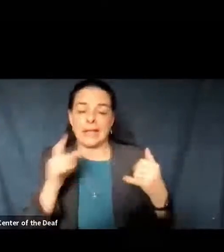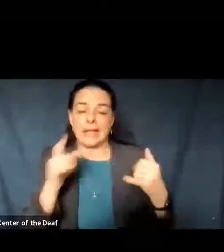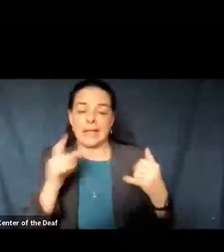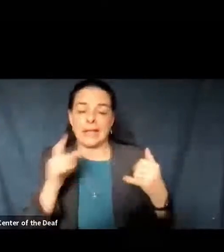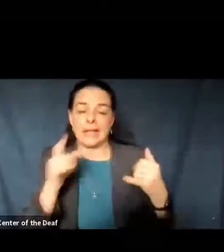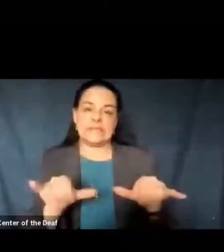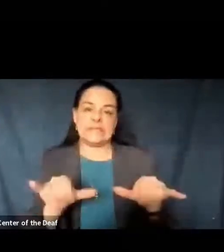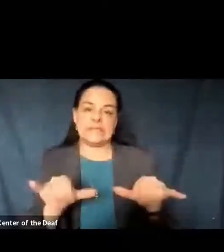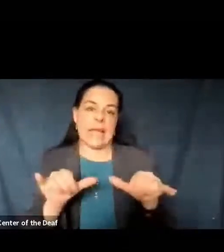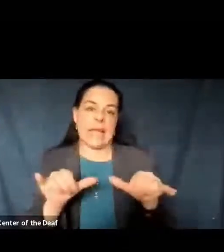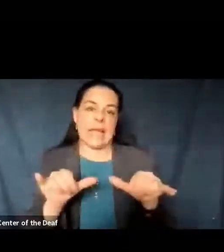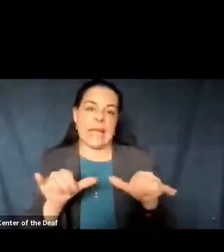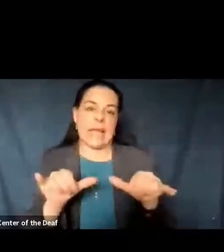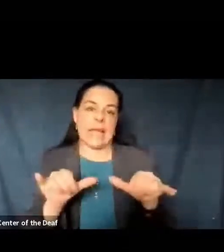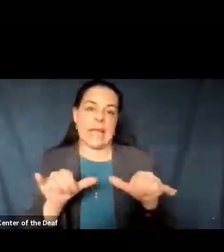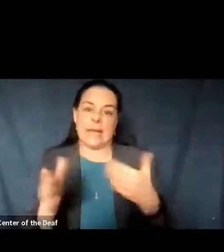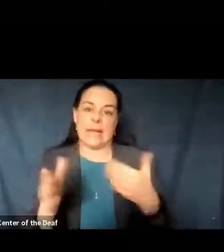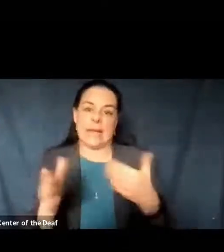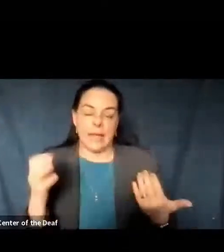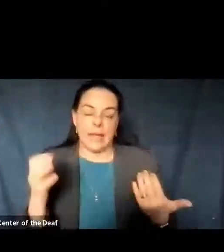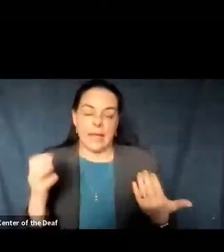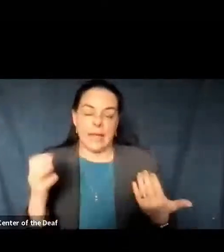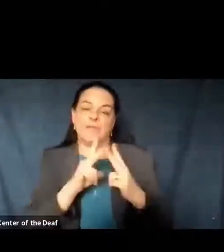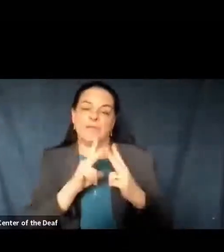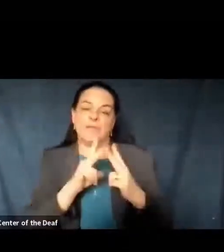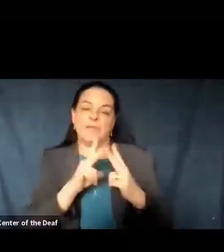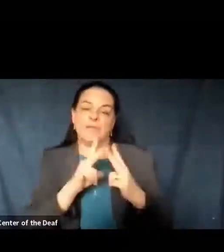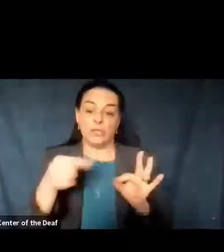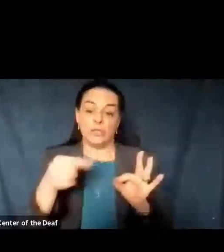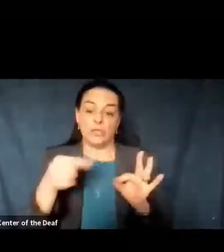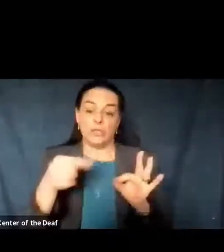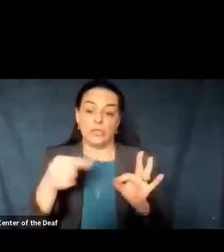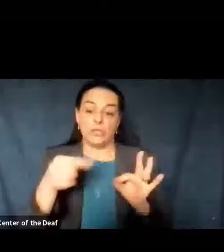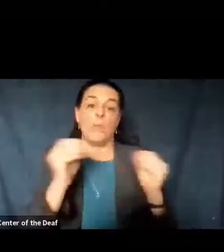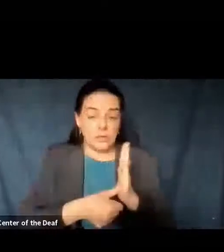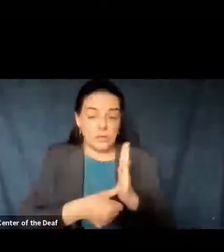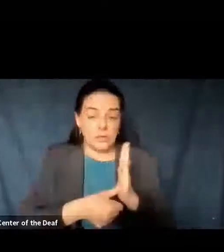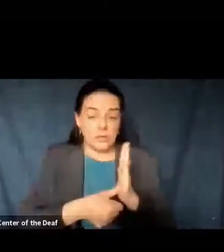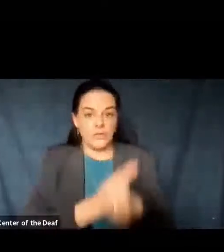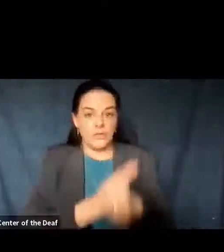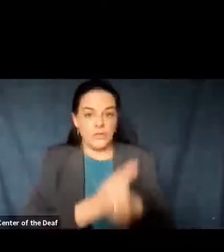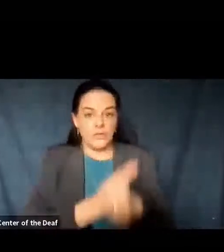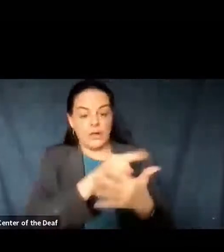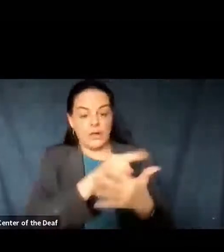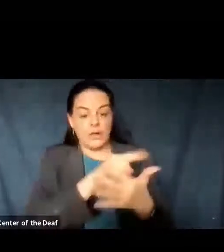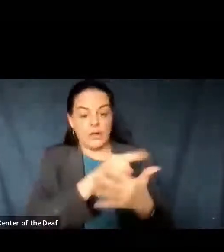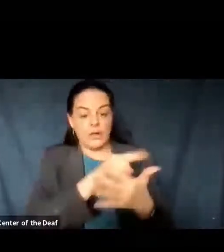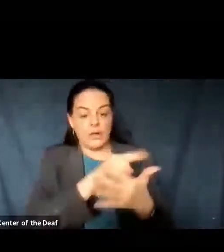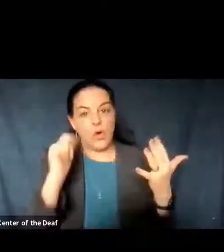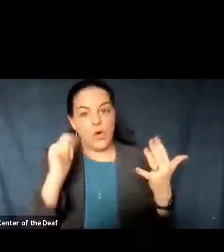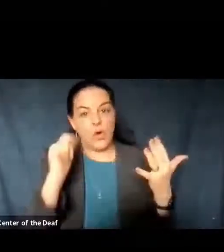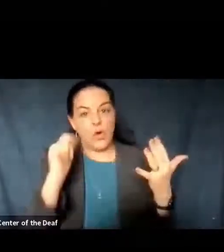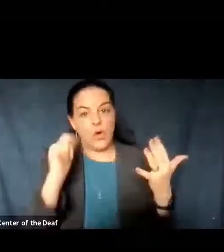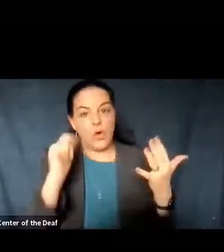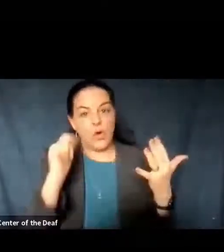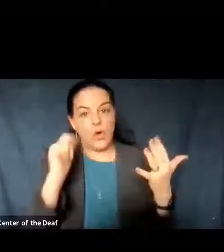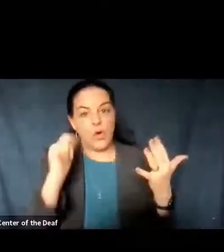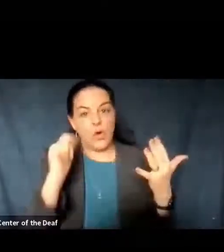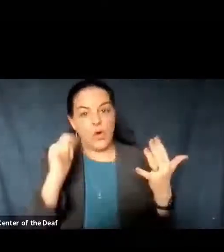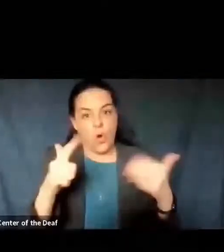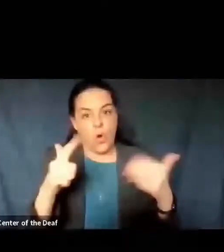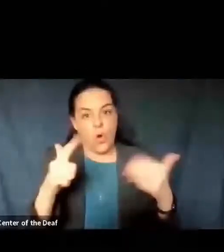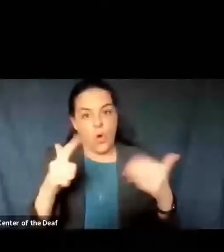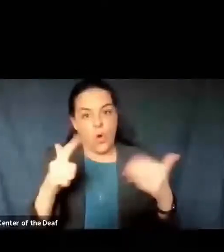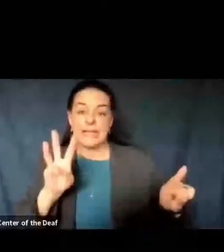important. Again, it just stresses the need to follow those 5 core actions all the time. Staying apart, keeping at least 6